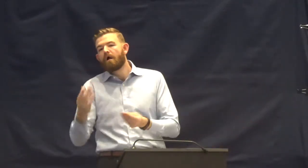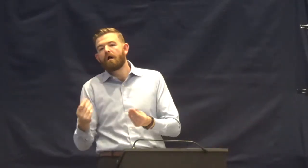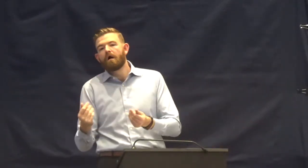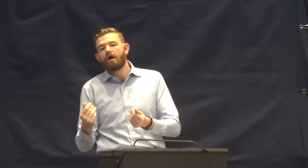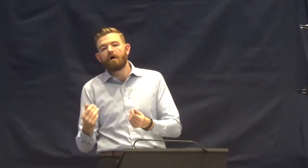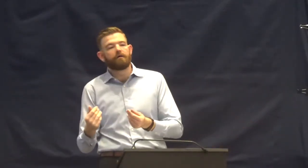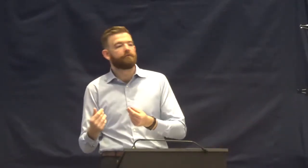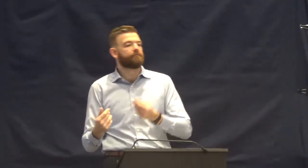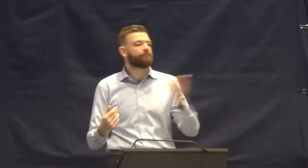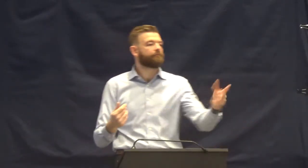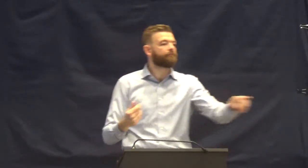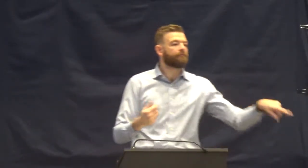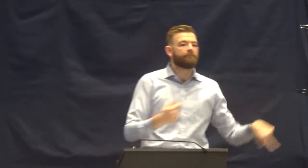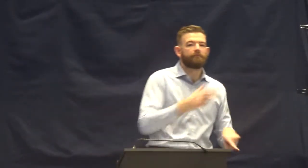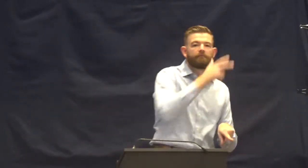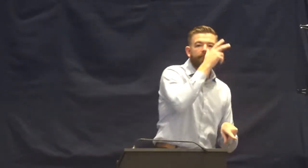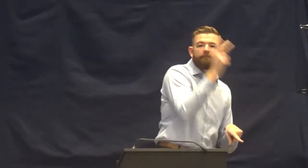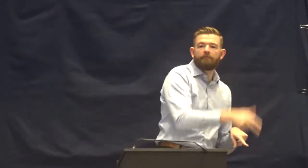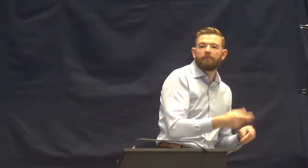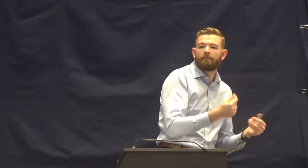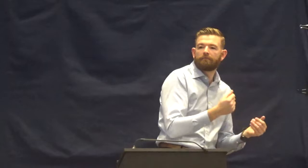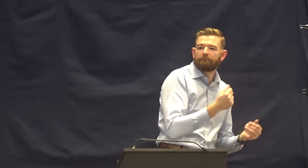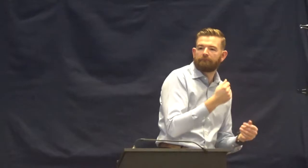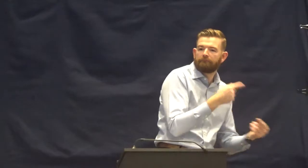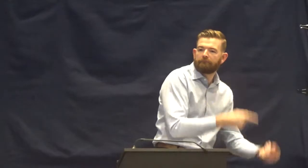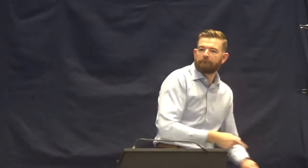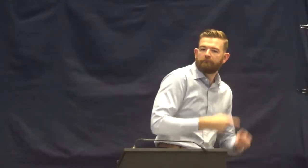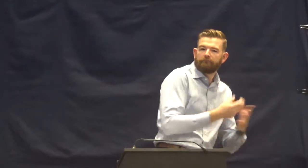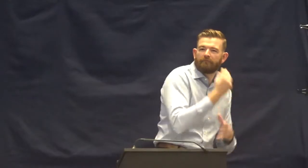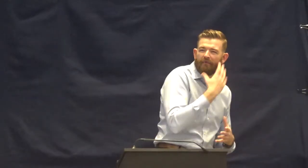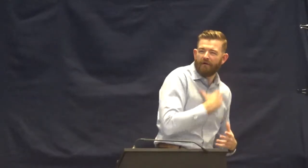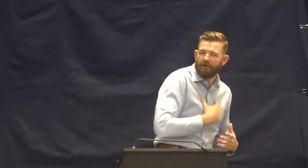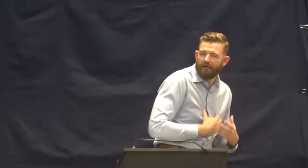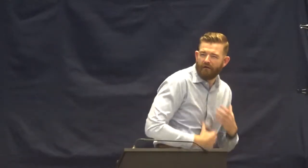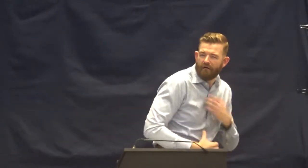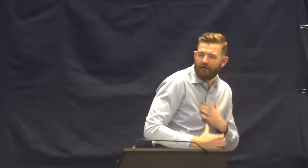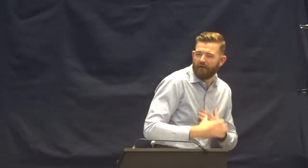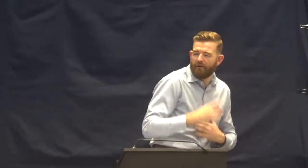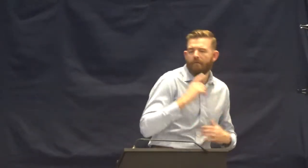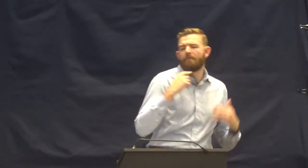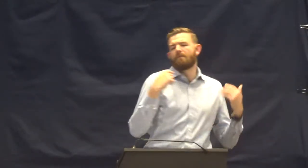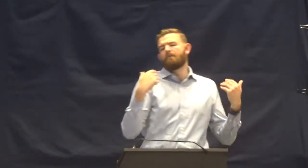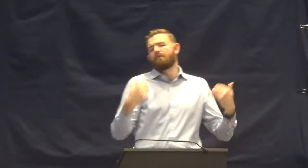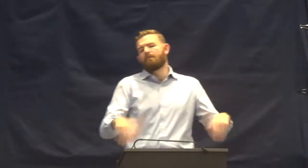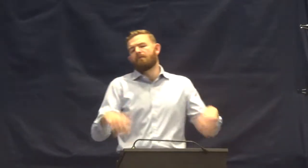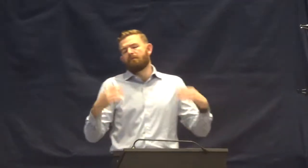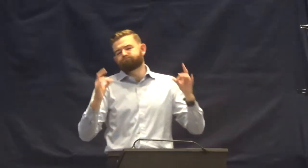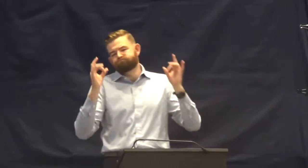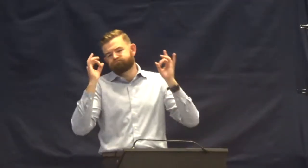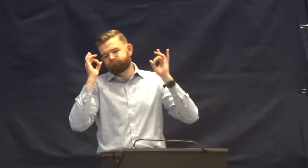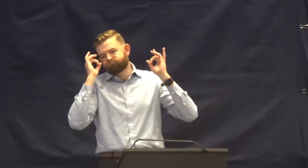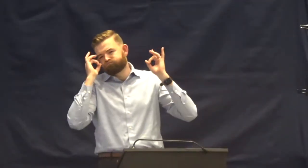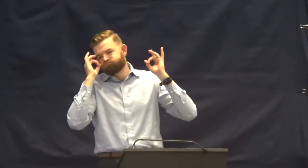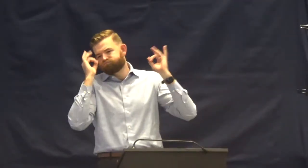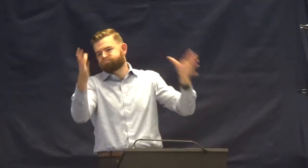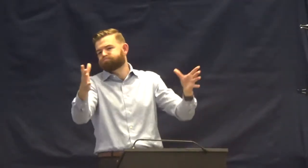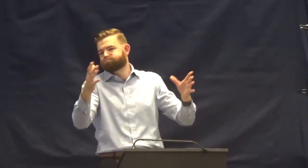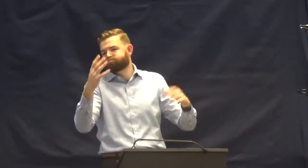sudden marginalized, and their fertile land was taken over by the Europeans. So the places that they were forced to move